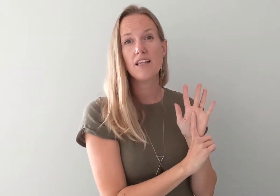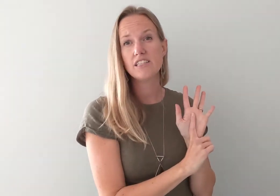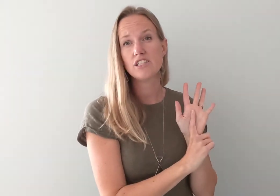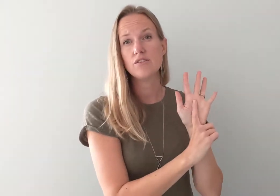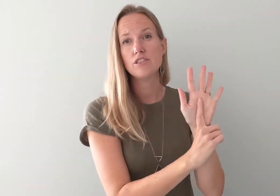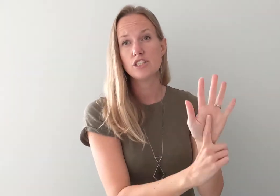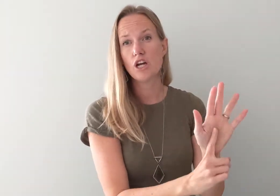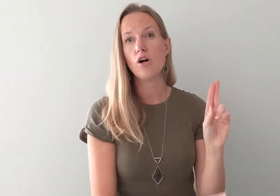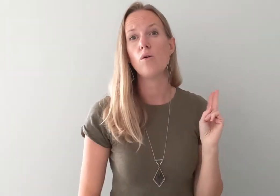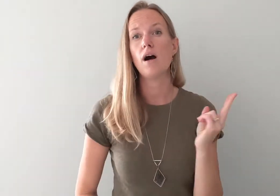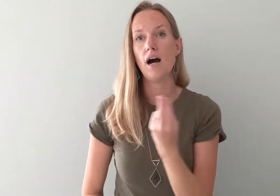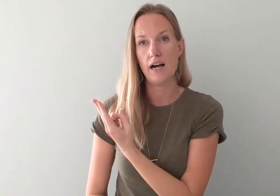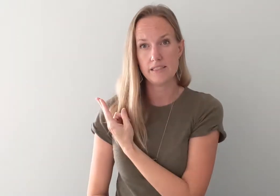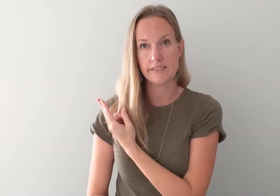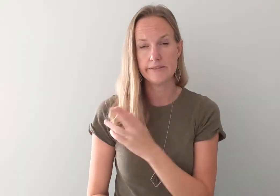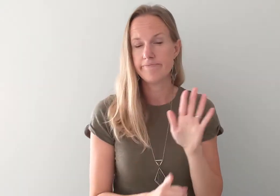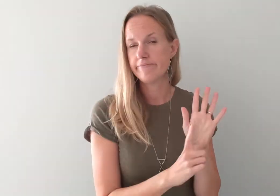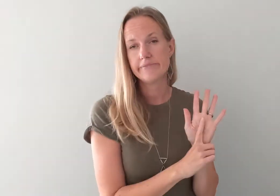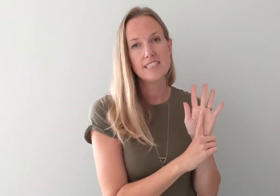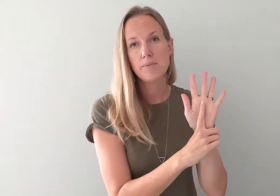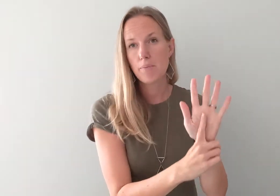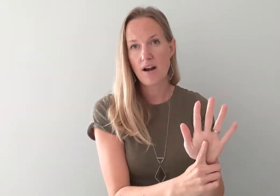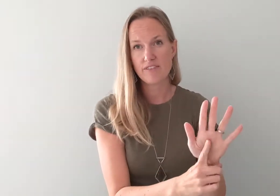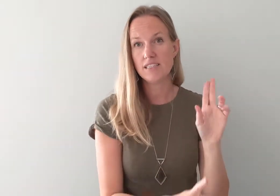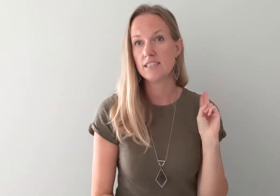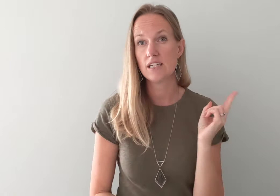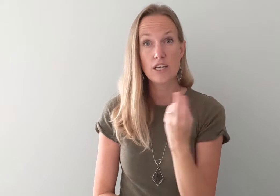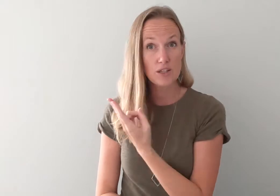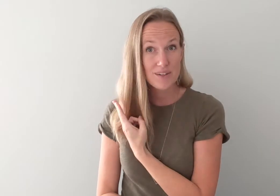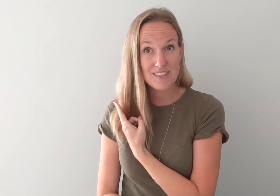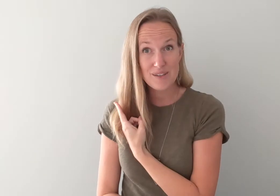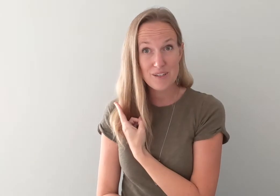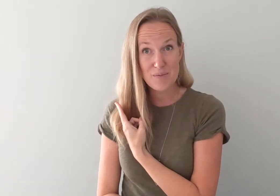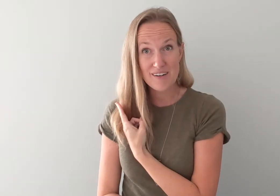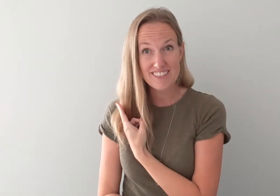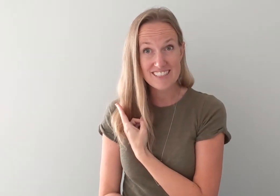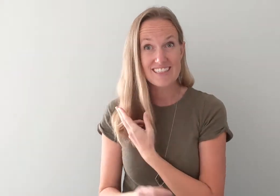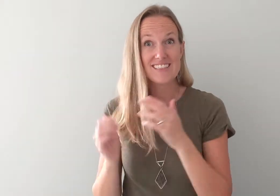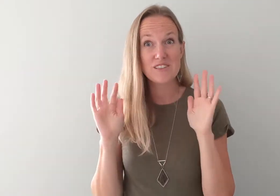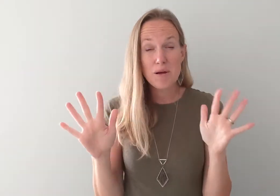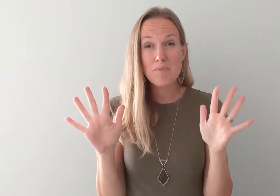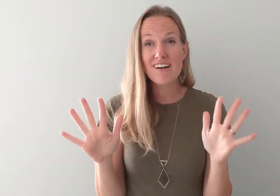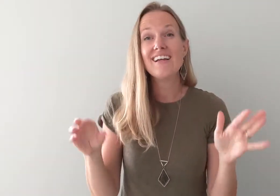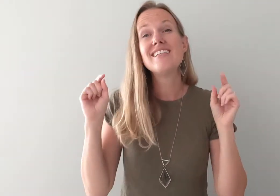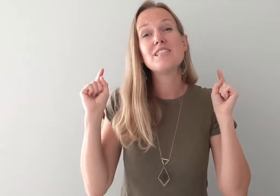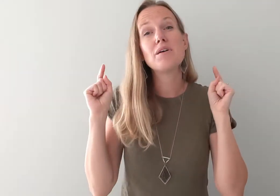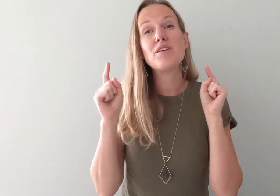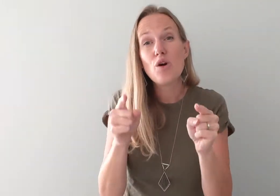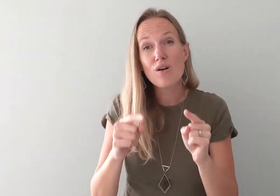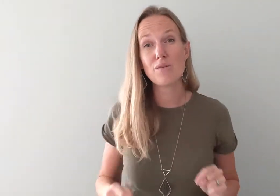to do show us. Just my preference. You can do what your preference is, because remember, this is about your